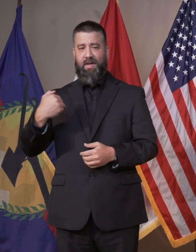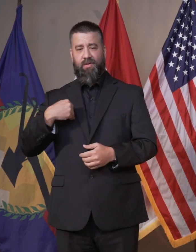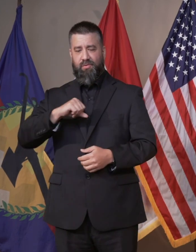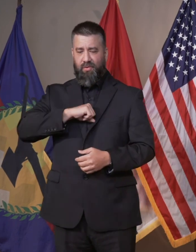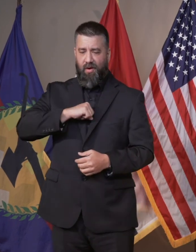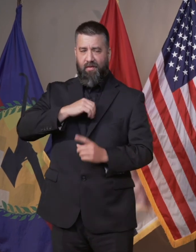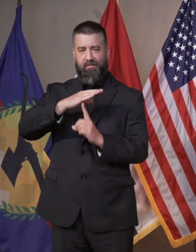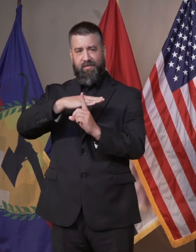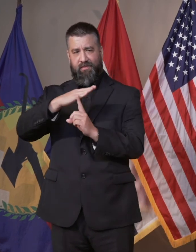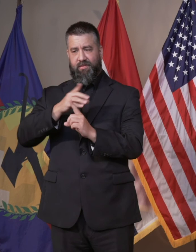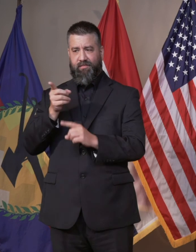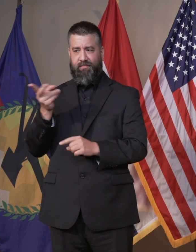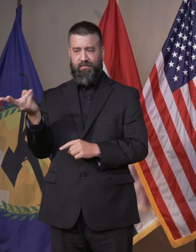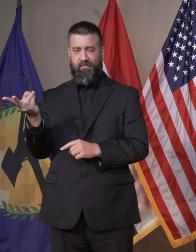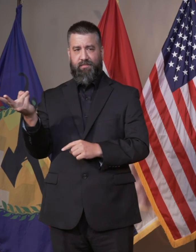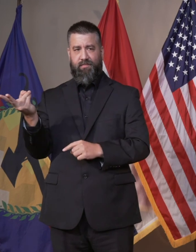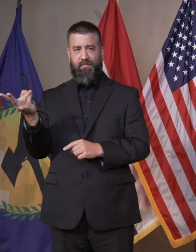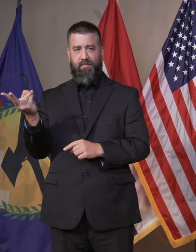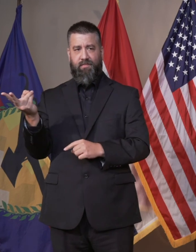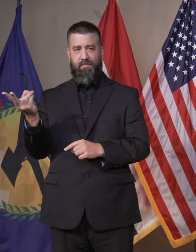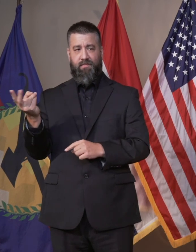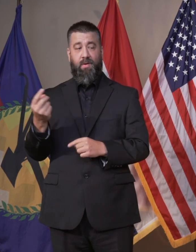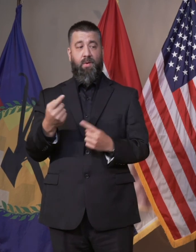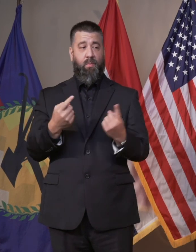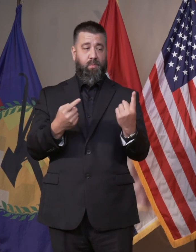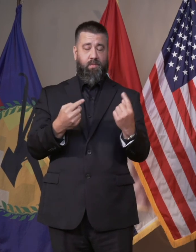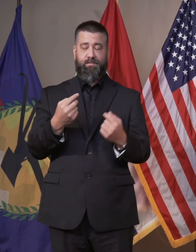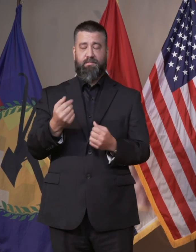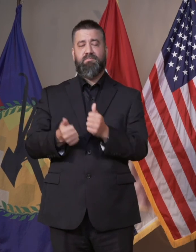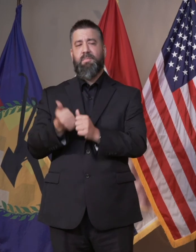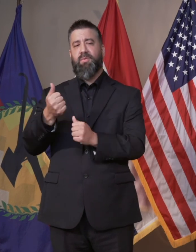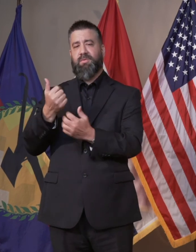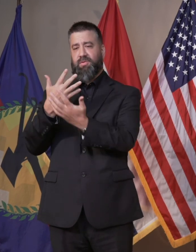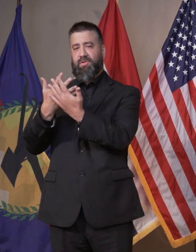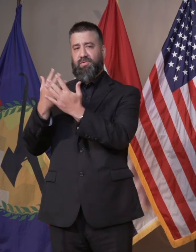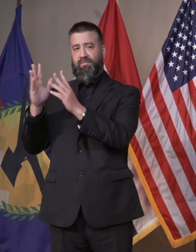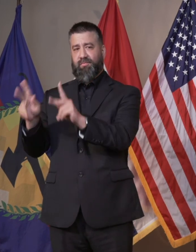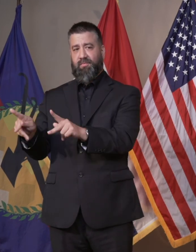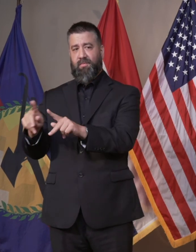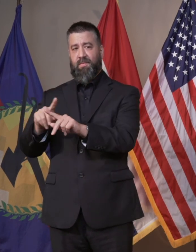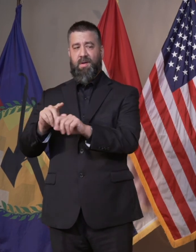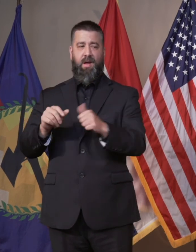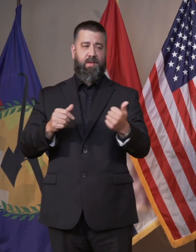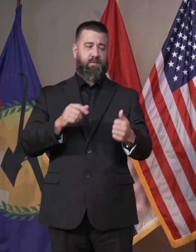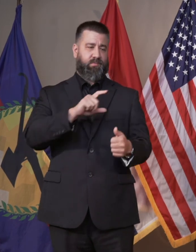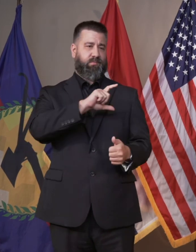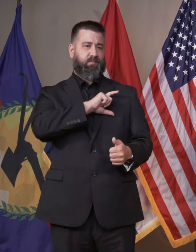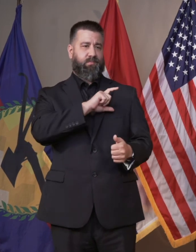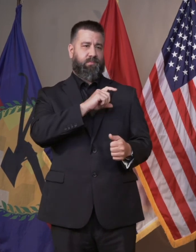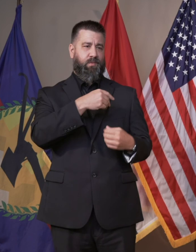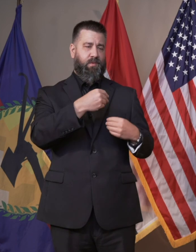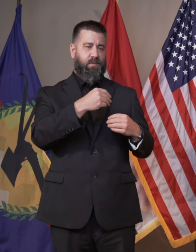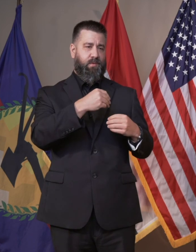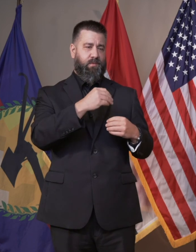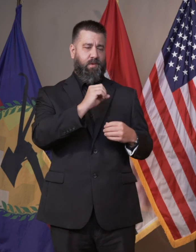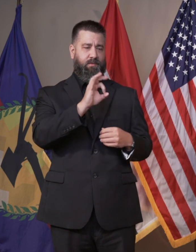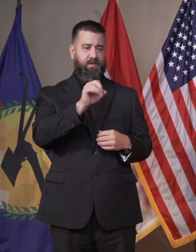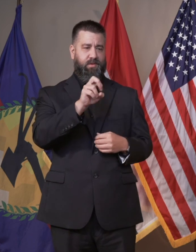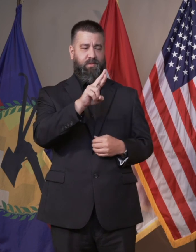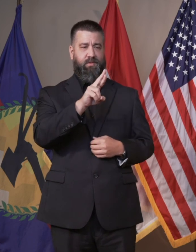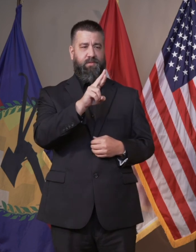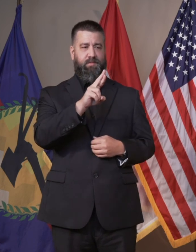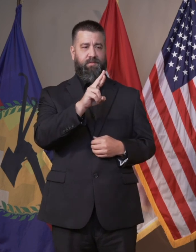one corrections officer. Over half of the inmates in the